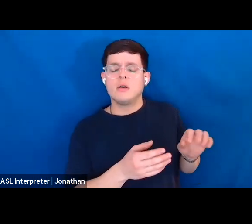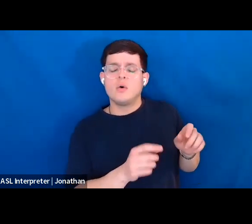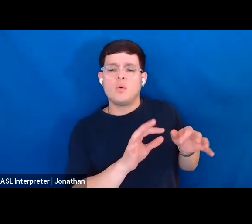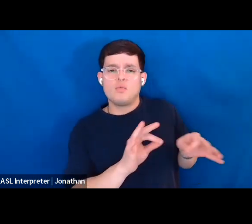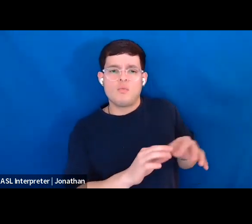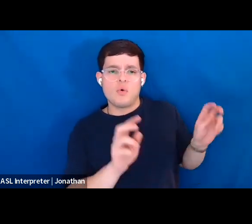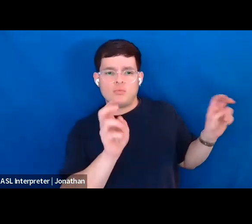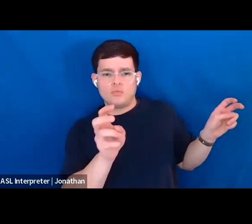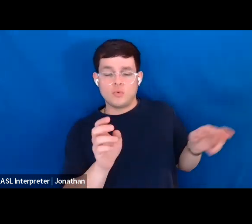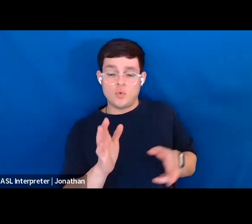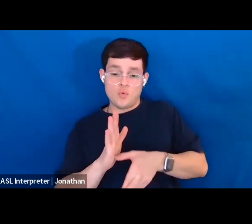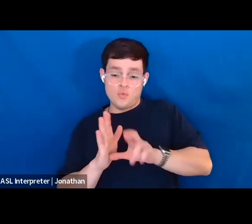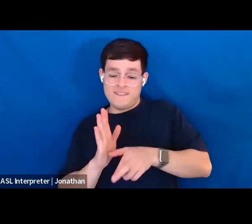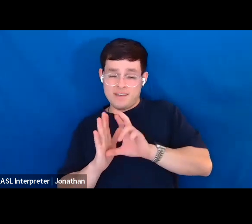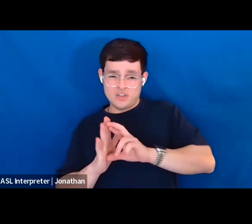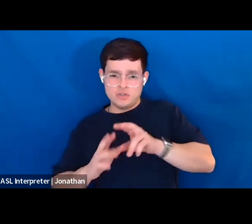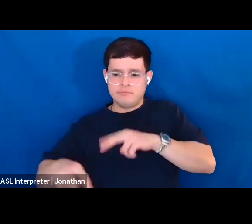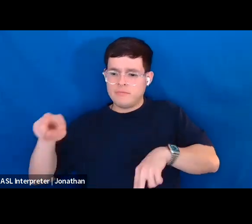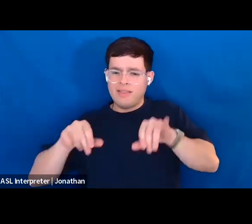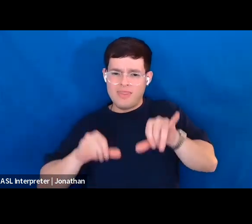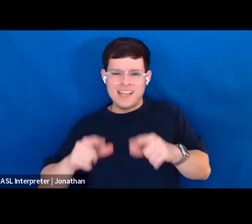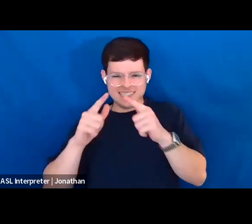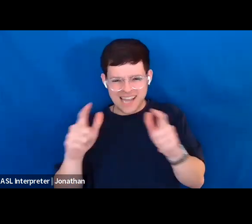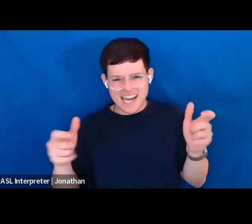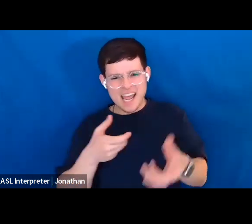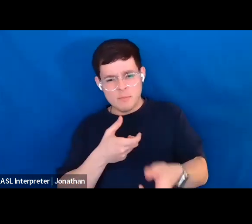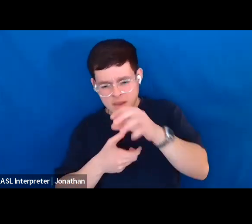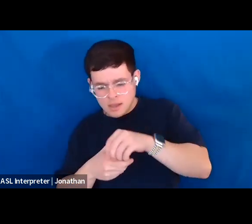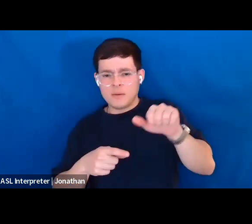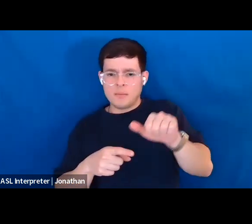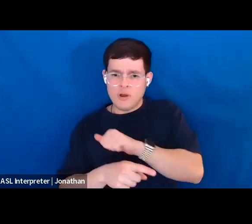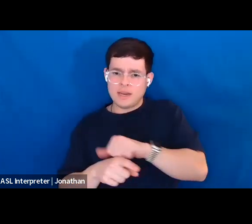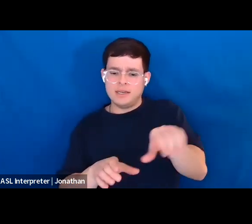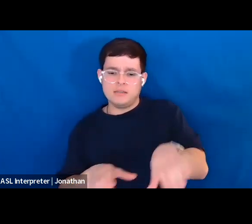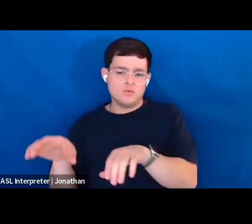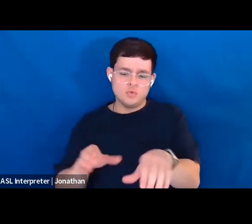"Revision is a dynamic practice of revisitation,